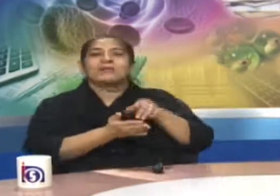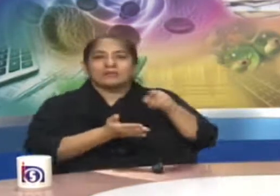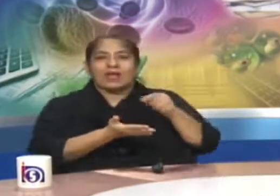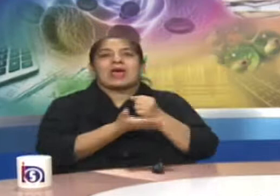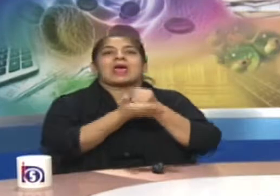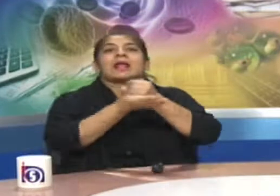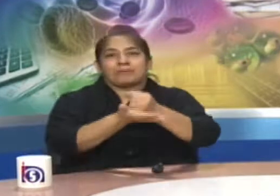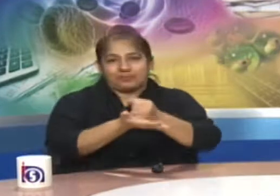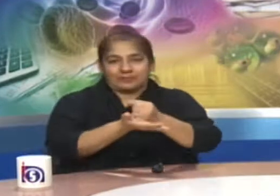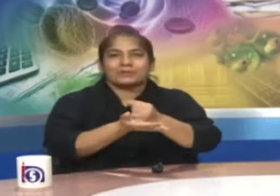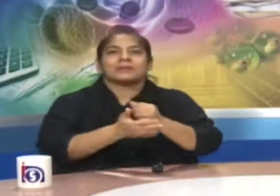and the borrower.